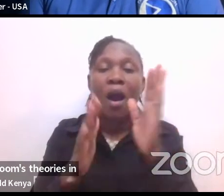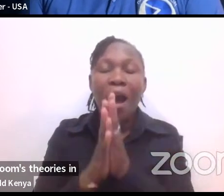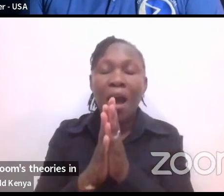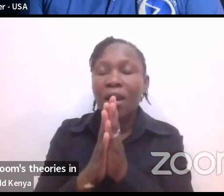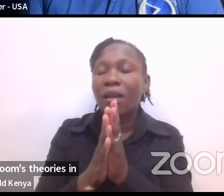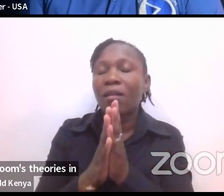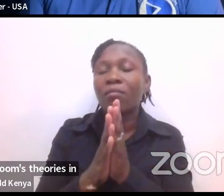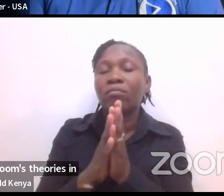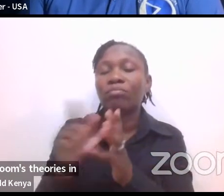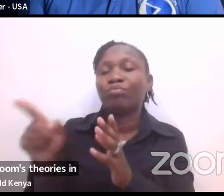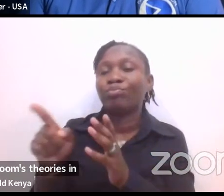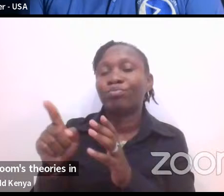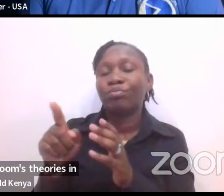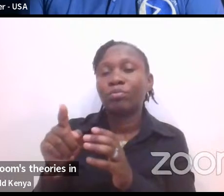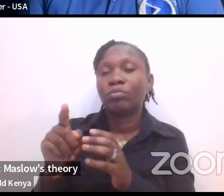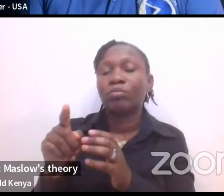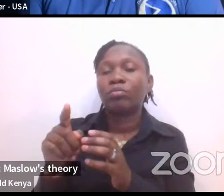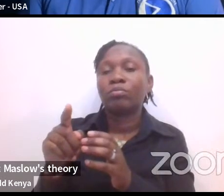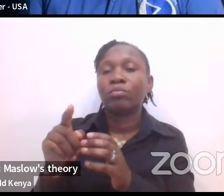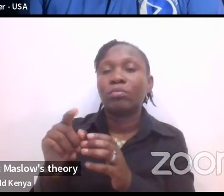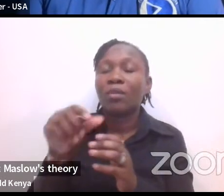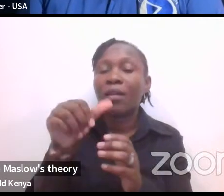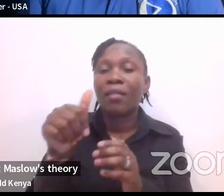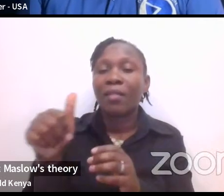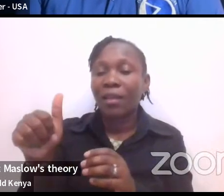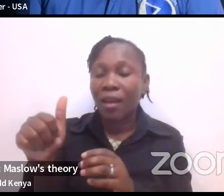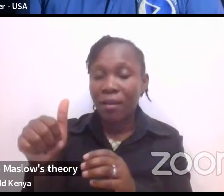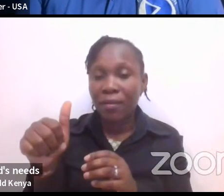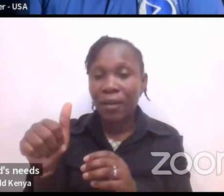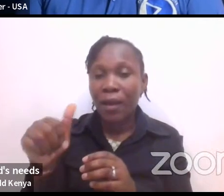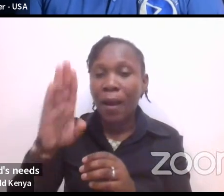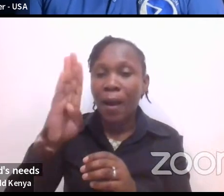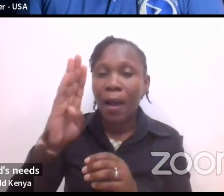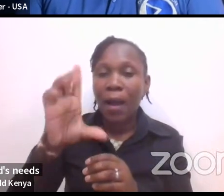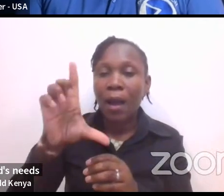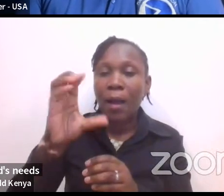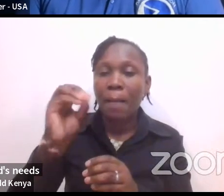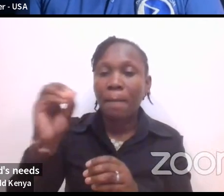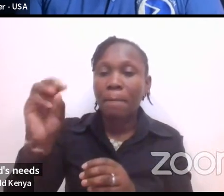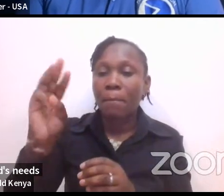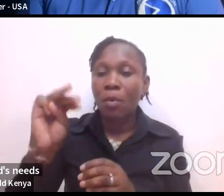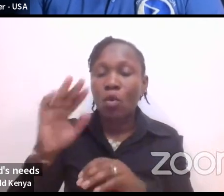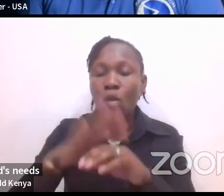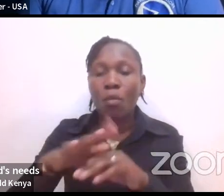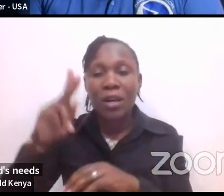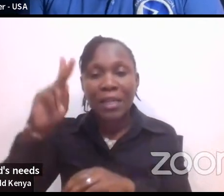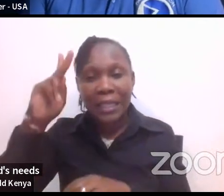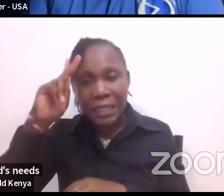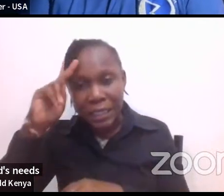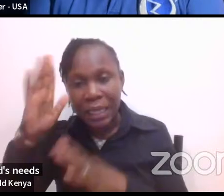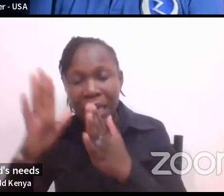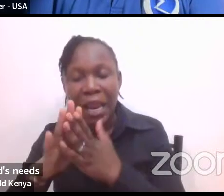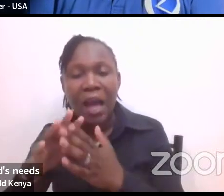on the whole child's needs and Bloom's on the skills and knowledge they need to learn.